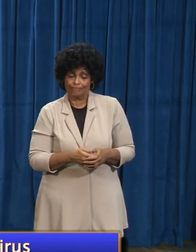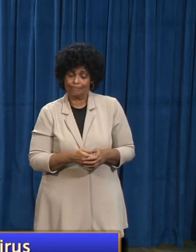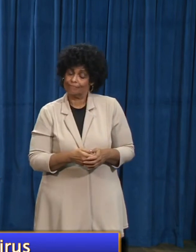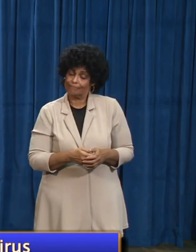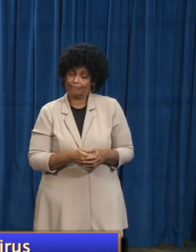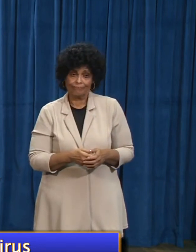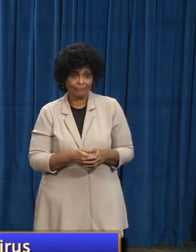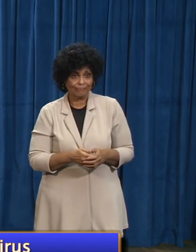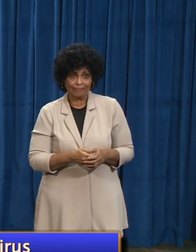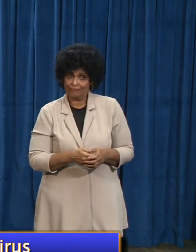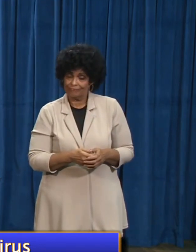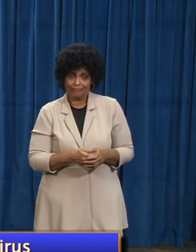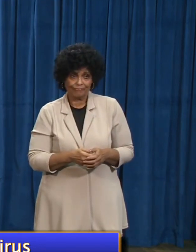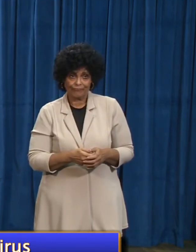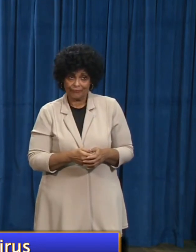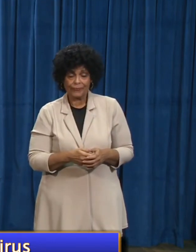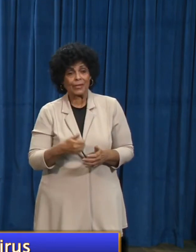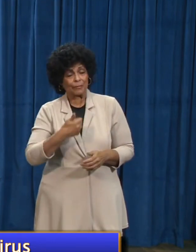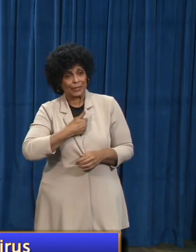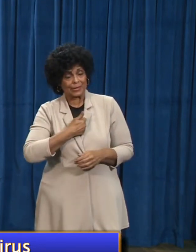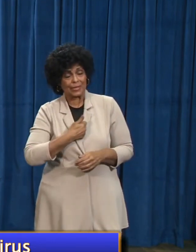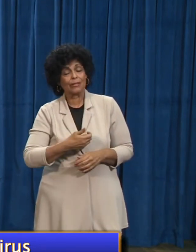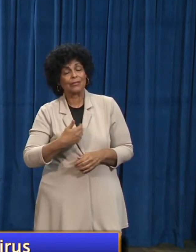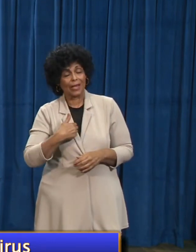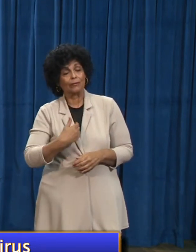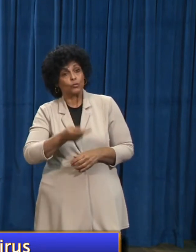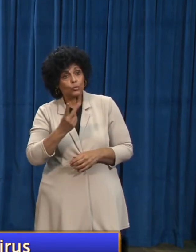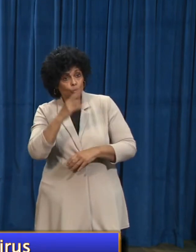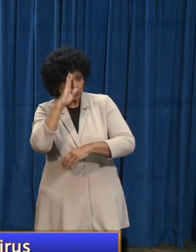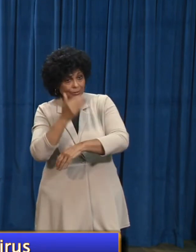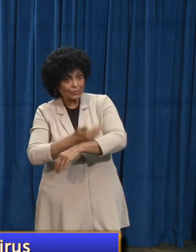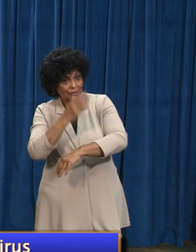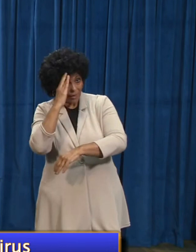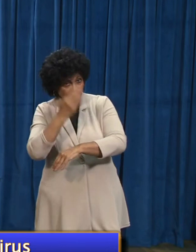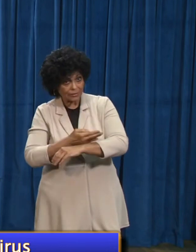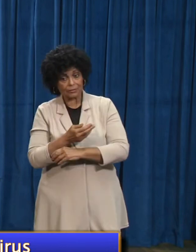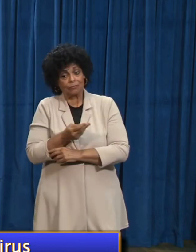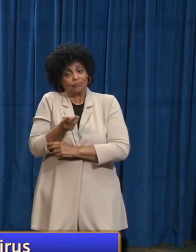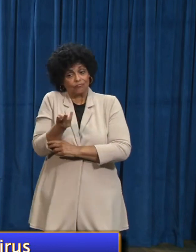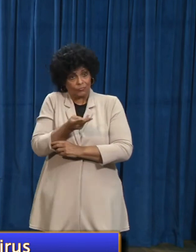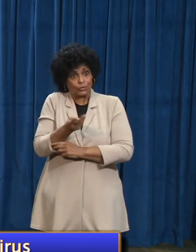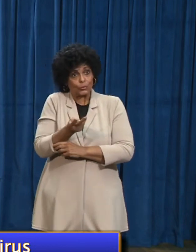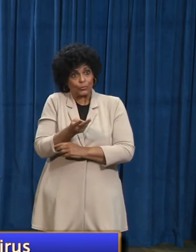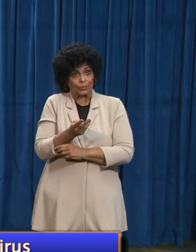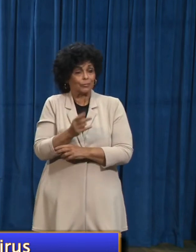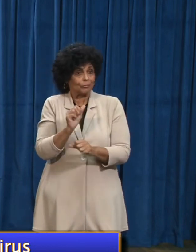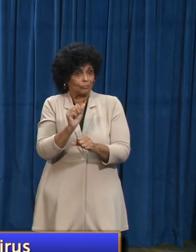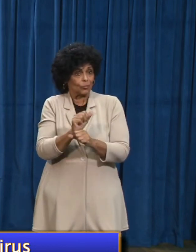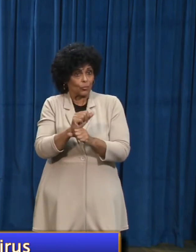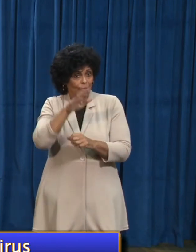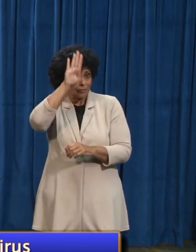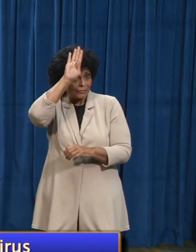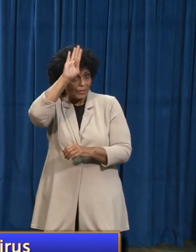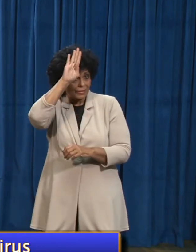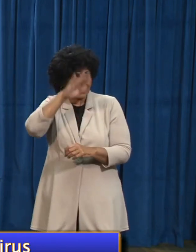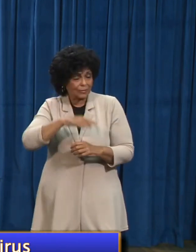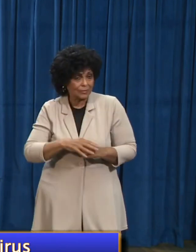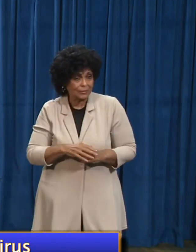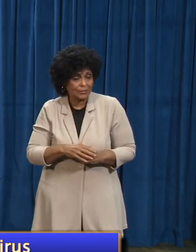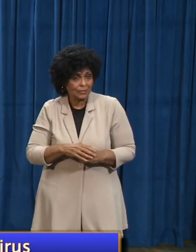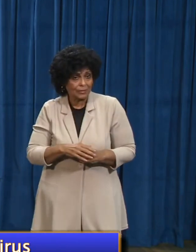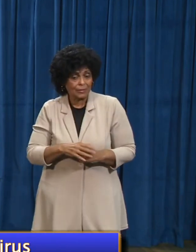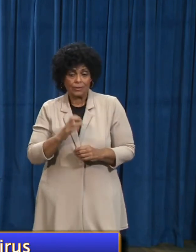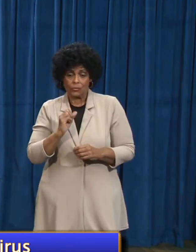I have 2 sons who are firefighters. So to protect our employees and those who use